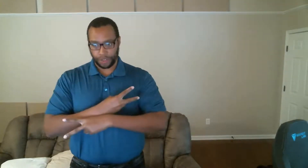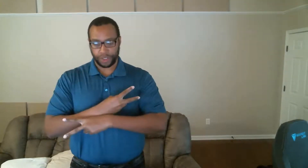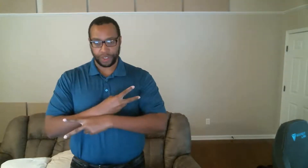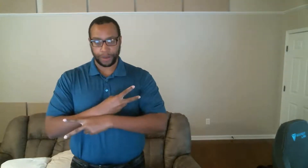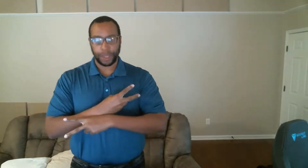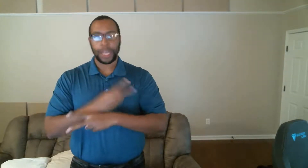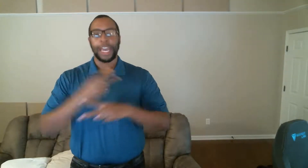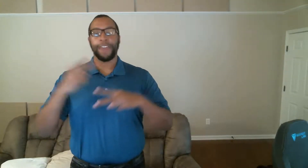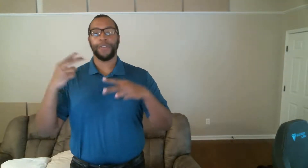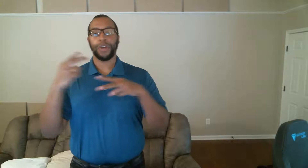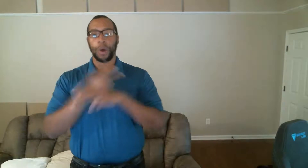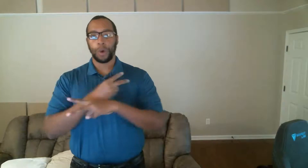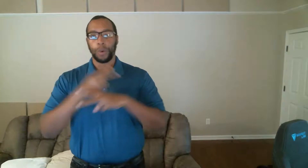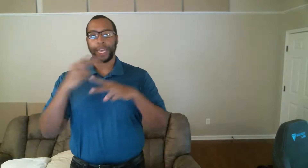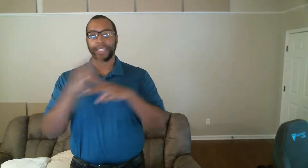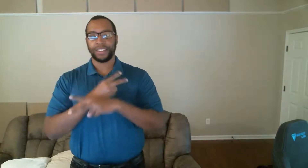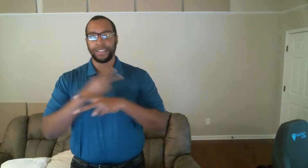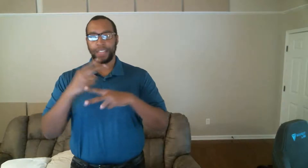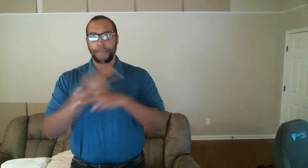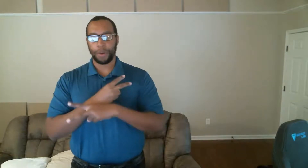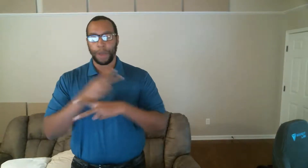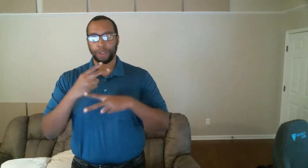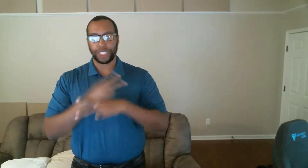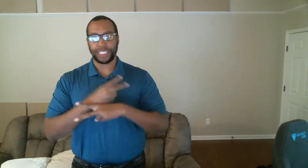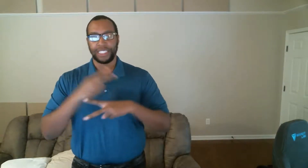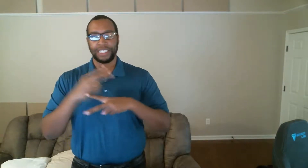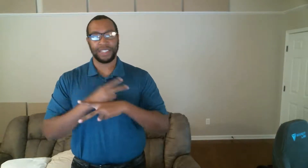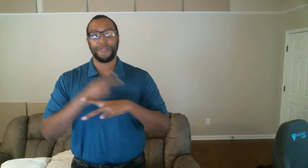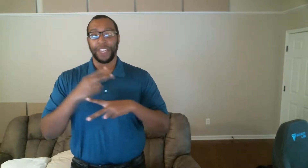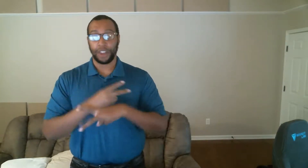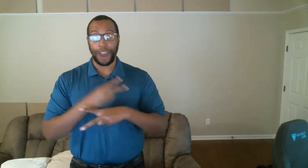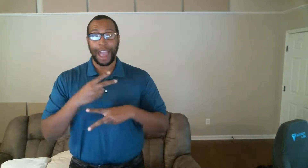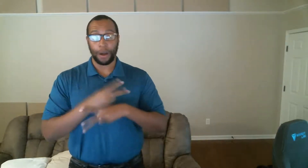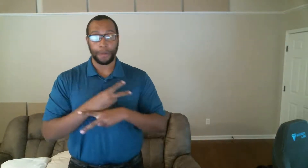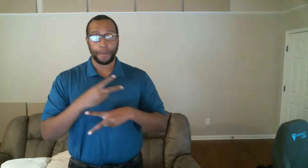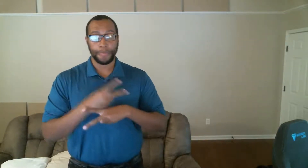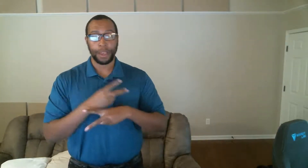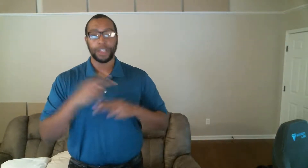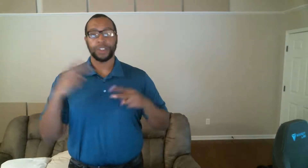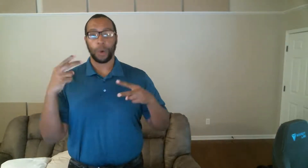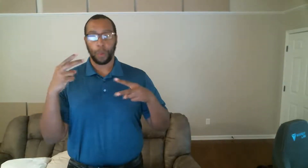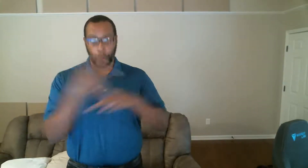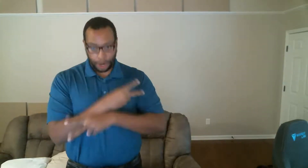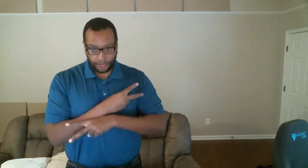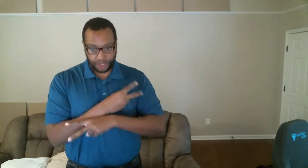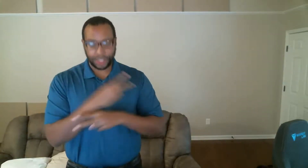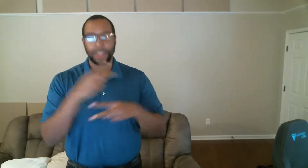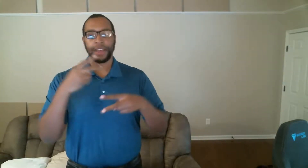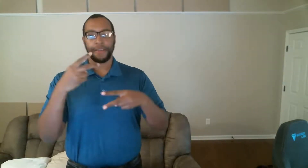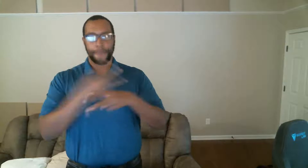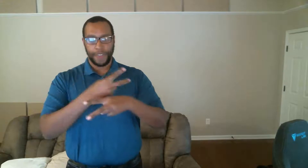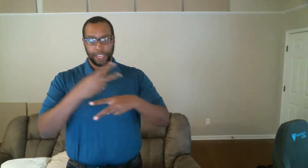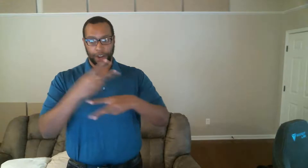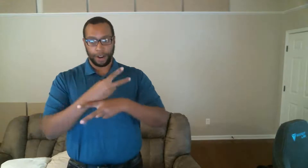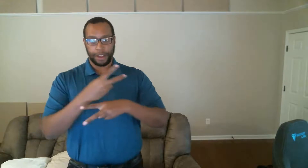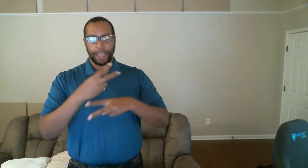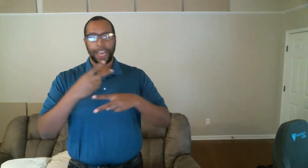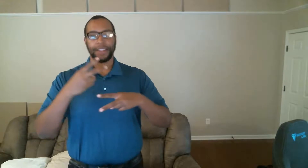worse. If you go in several motions, this is to figure out. So worse, figure. And to